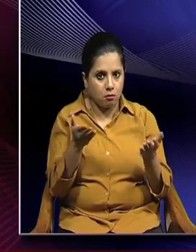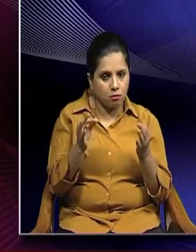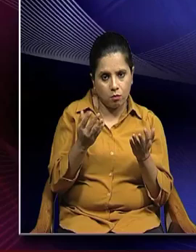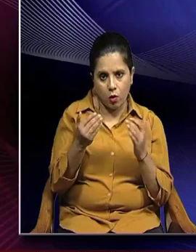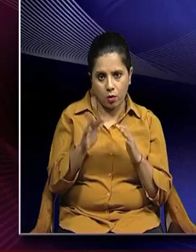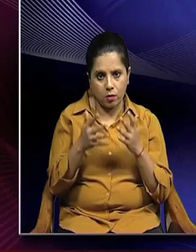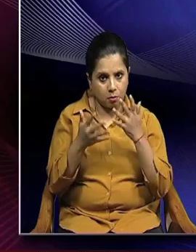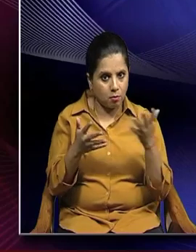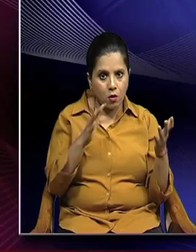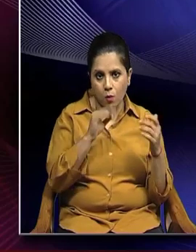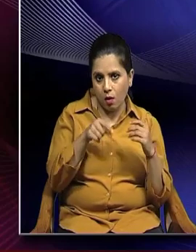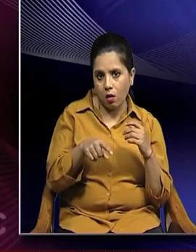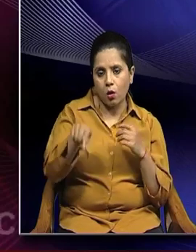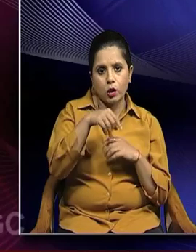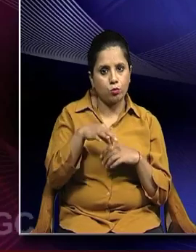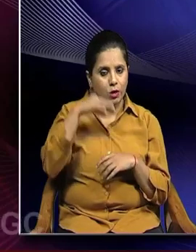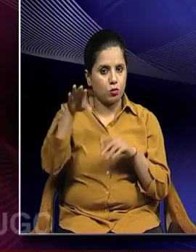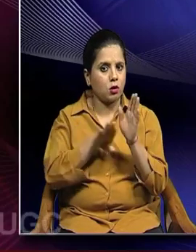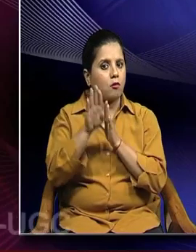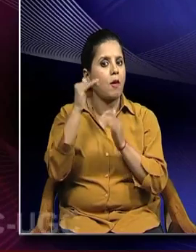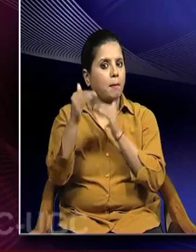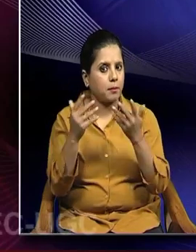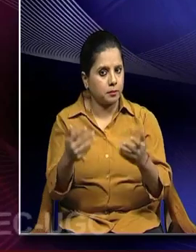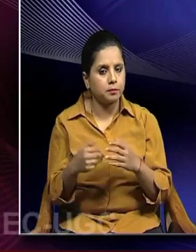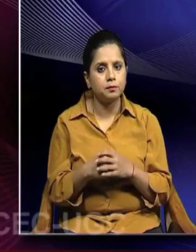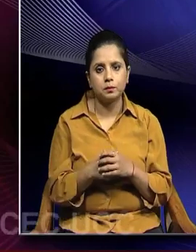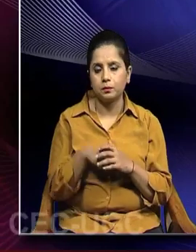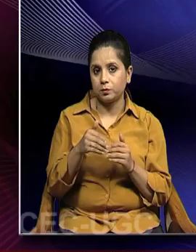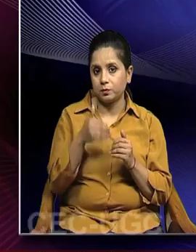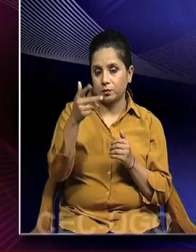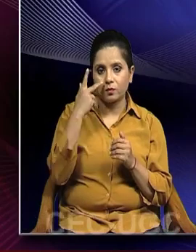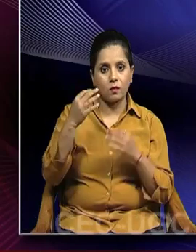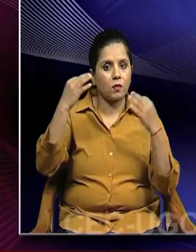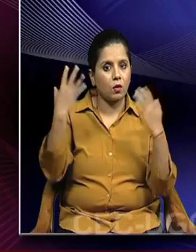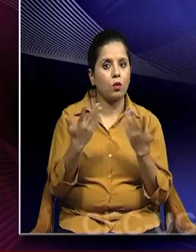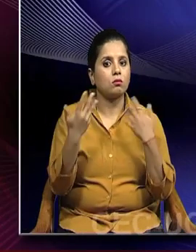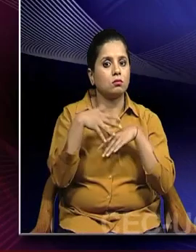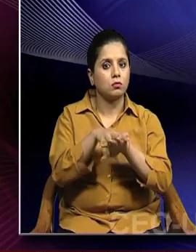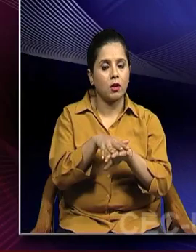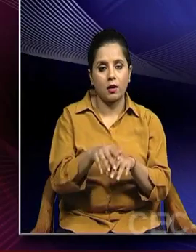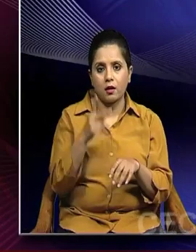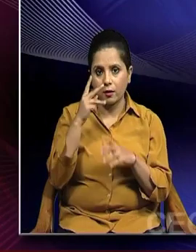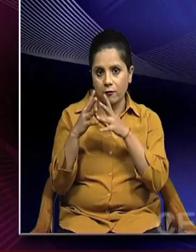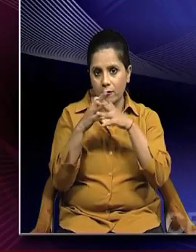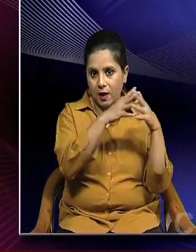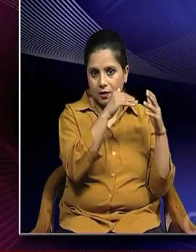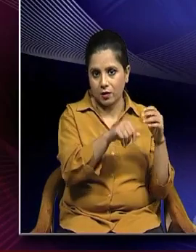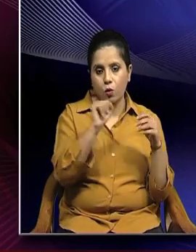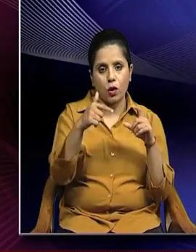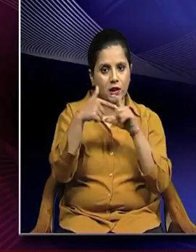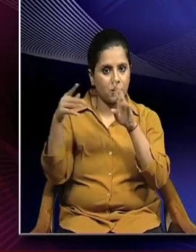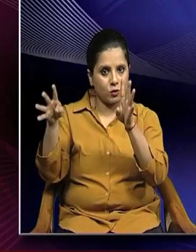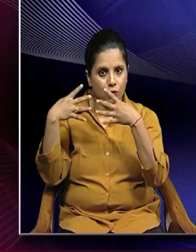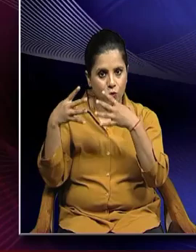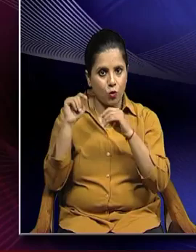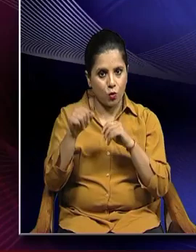the material and spiritual development. So towards a new integration of Western windows, Eastern doors,